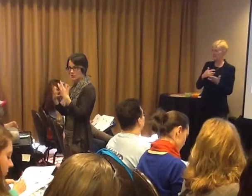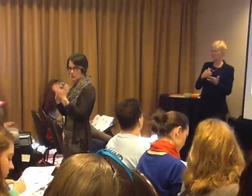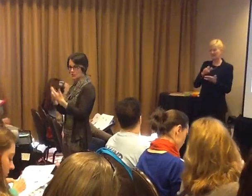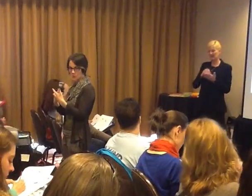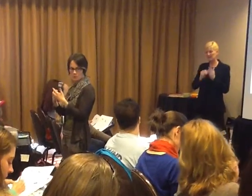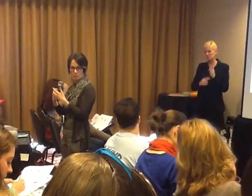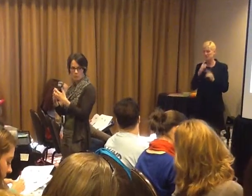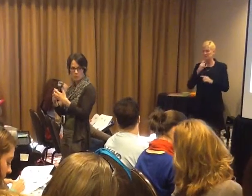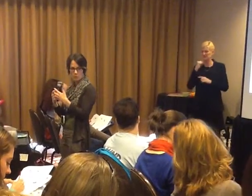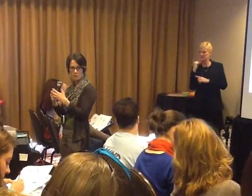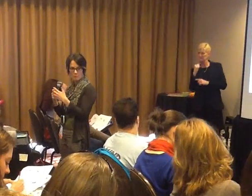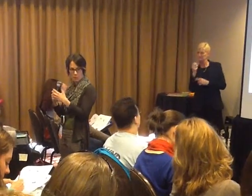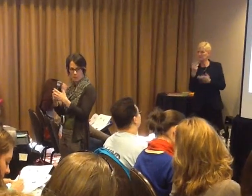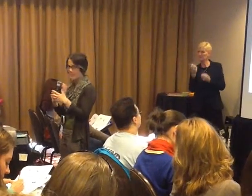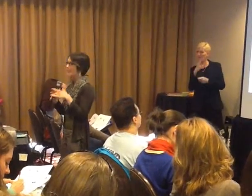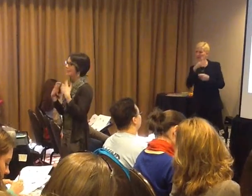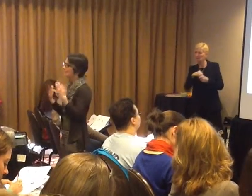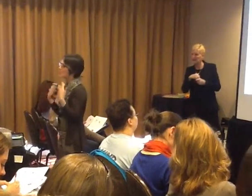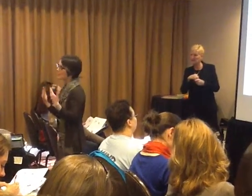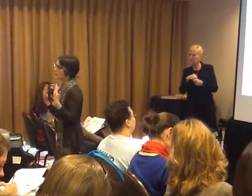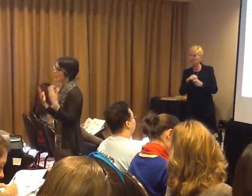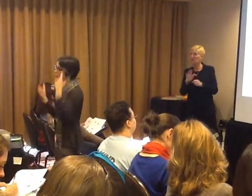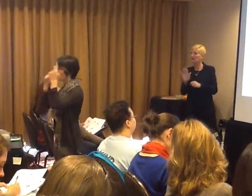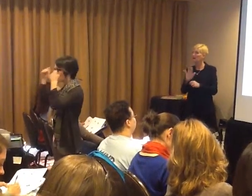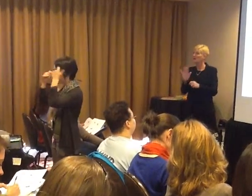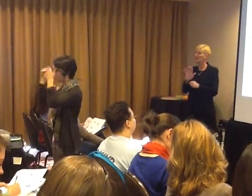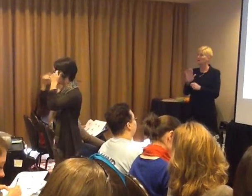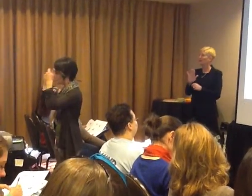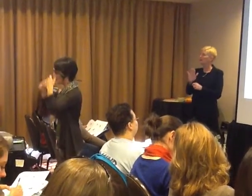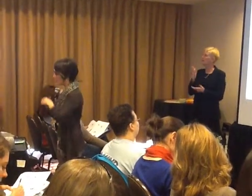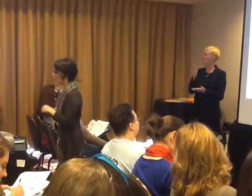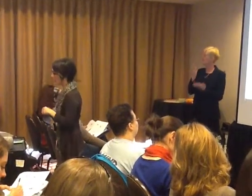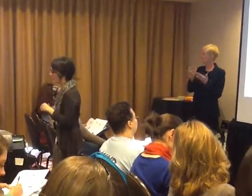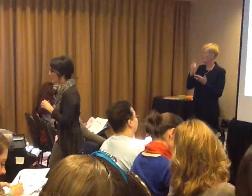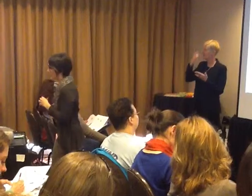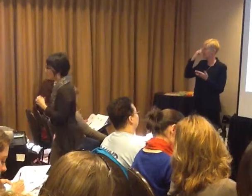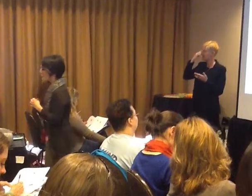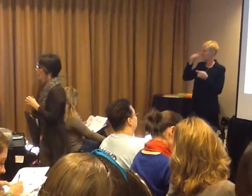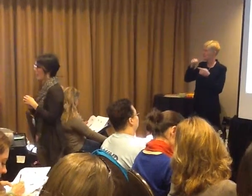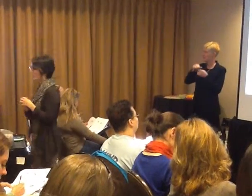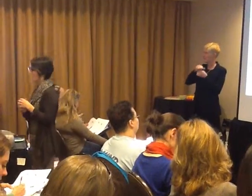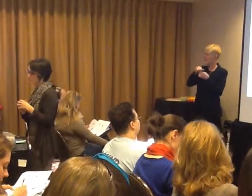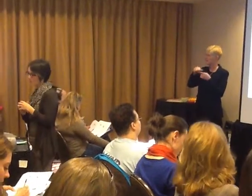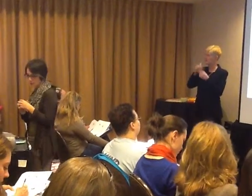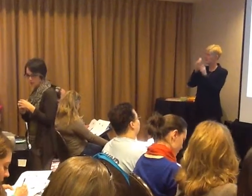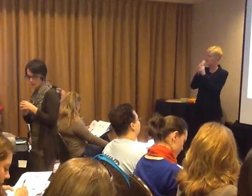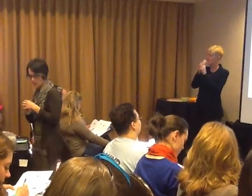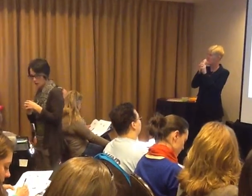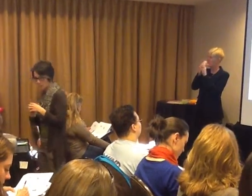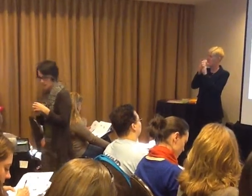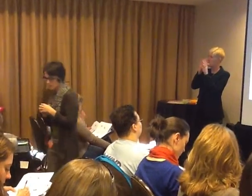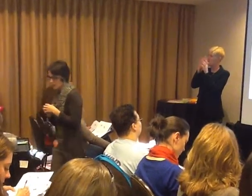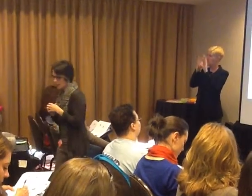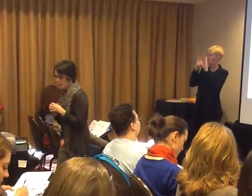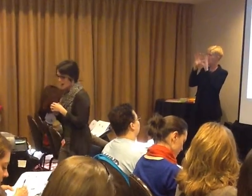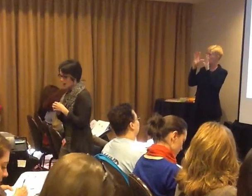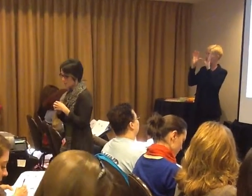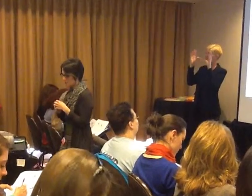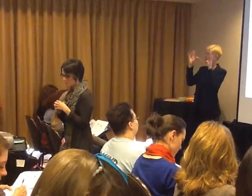for just those first few brief moments. Maybe they're kind of practicing with their movie in their head, so something to kind of think